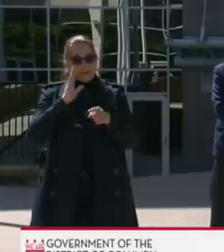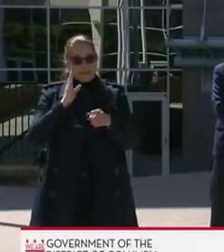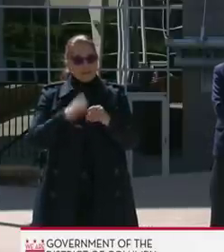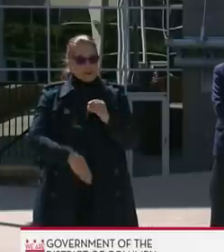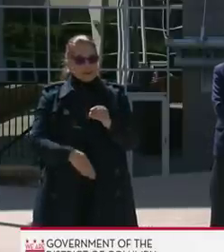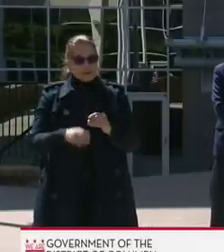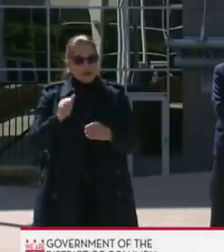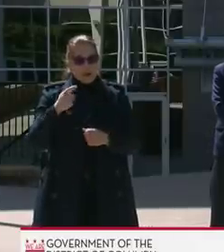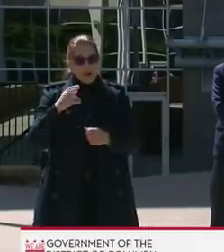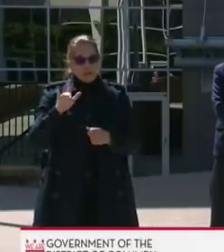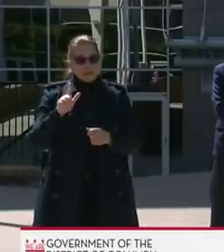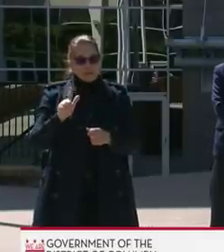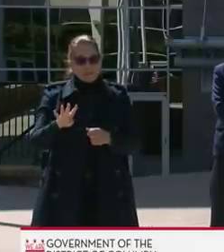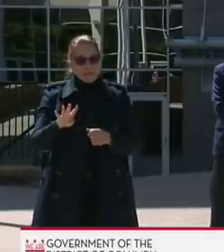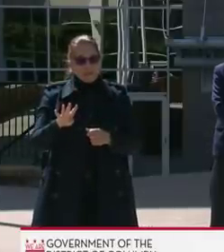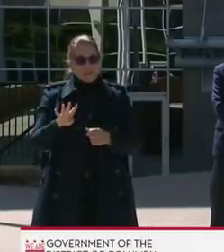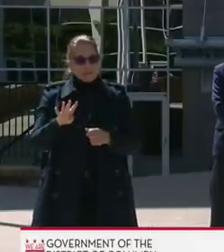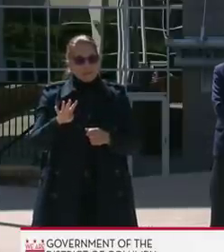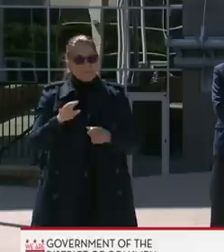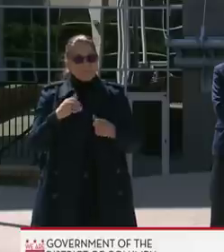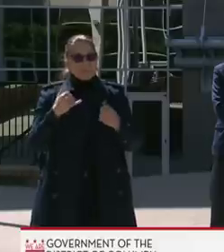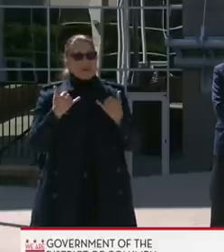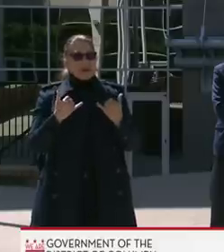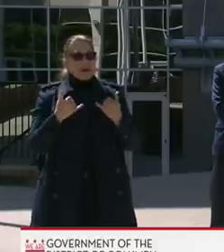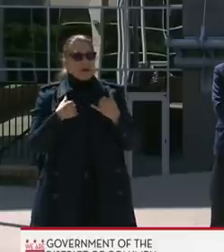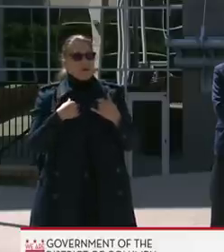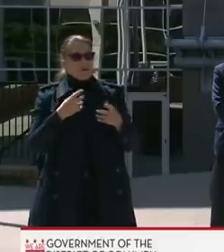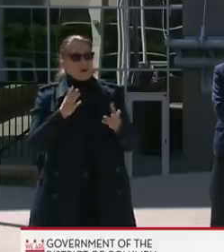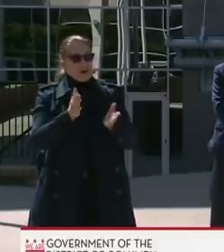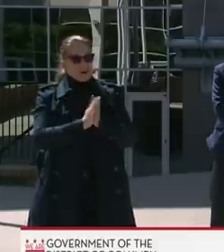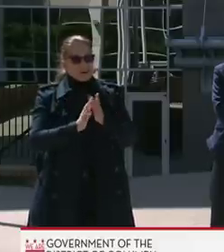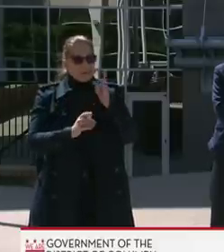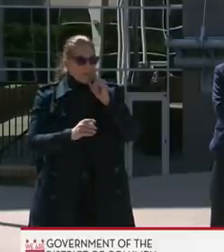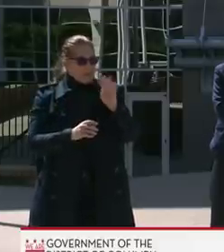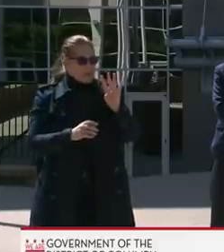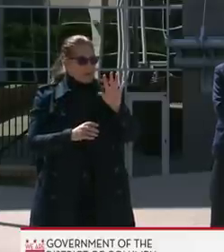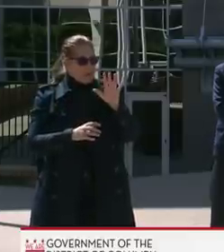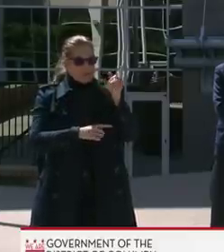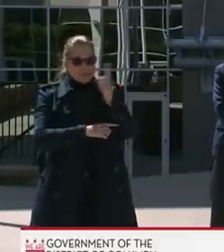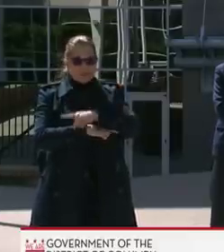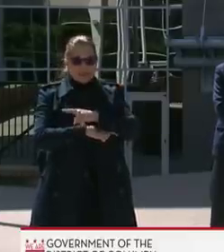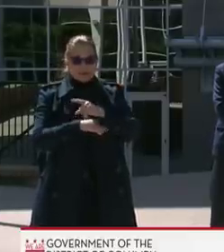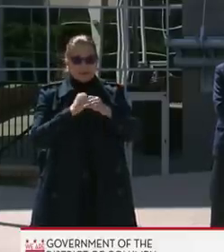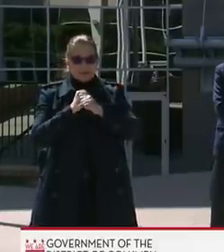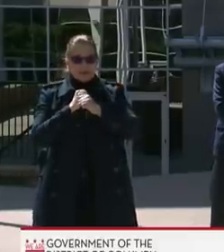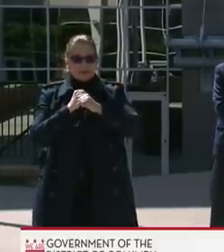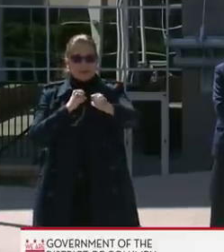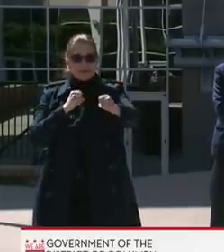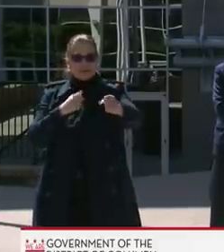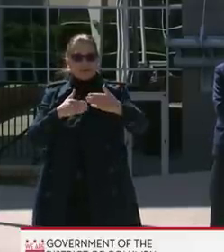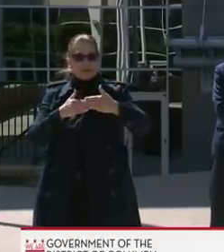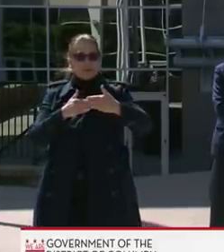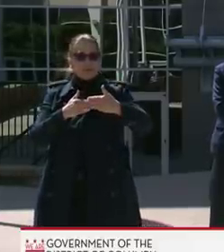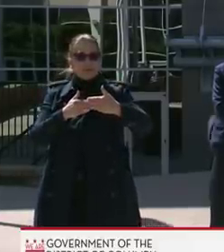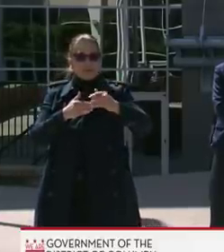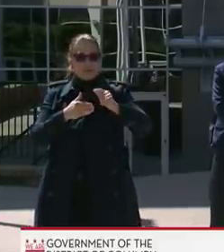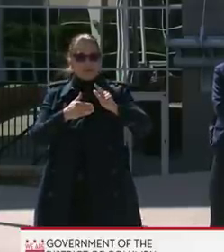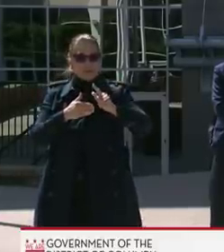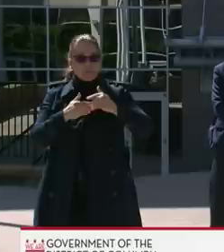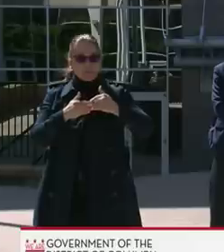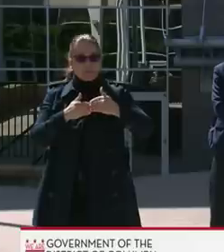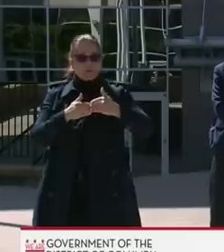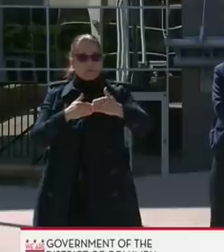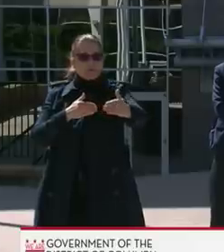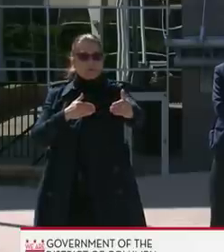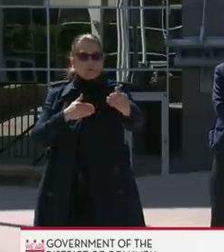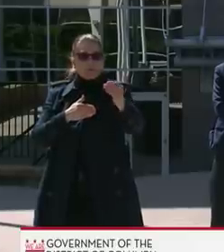days to extend the public health emergency. So right now, that is our marker for when we